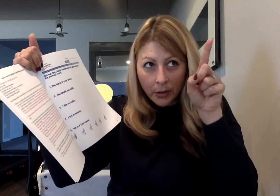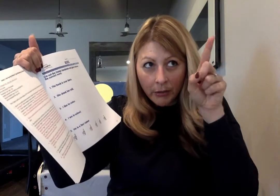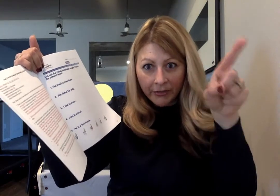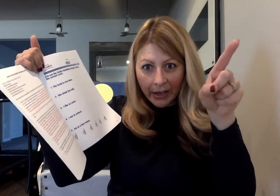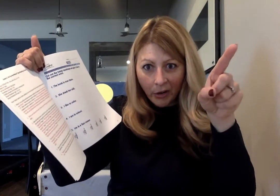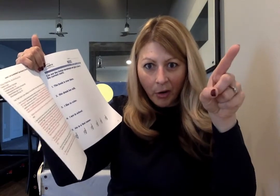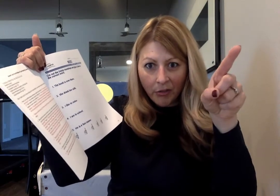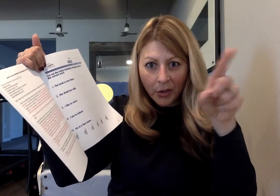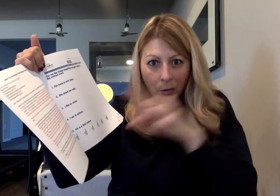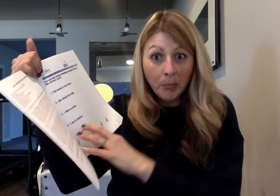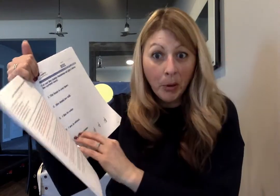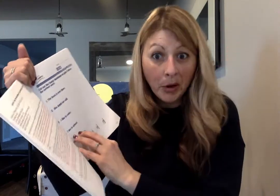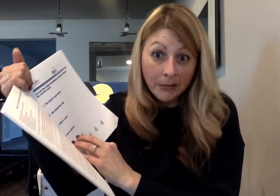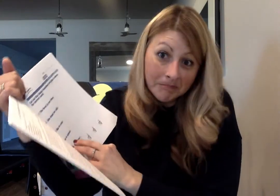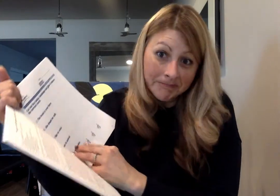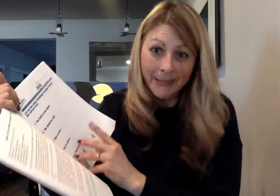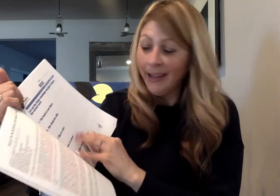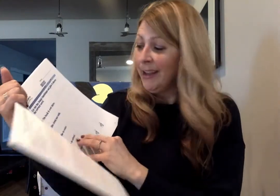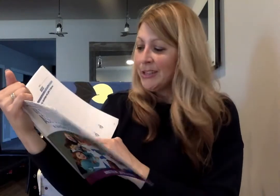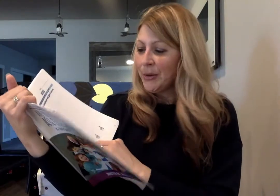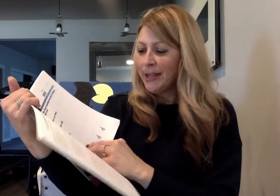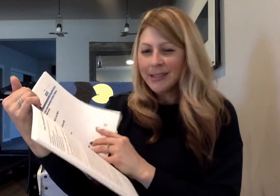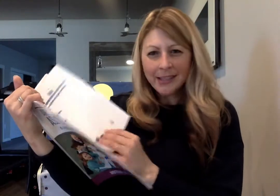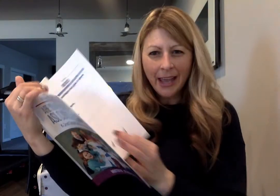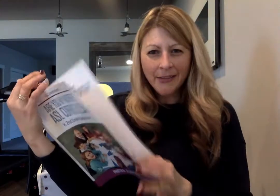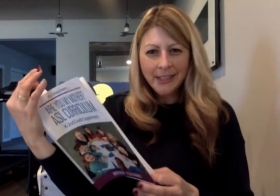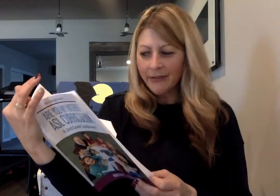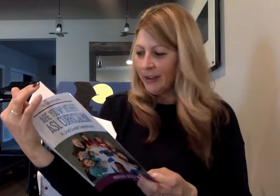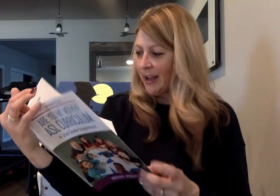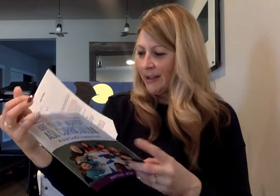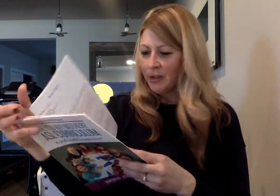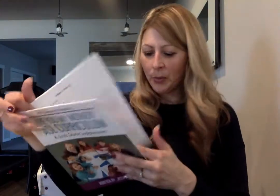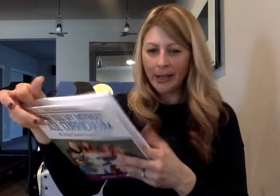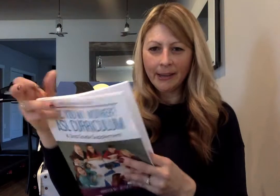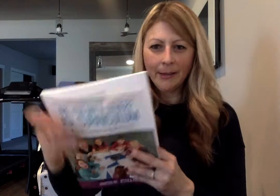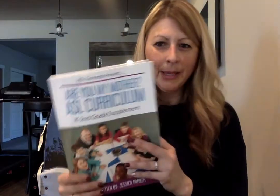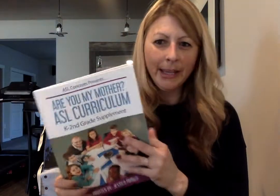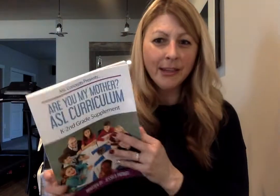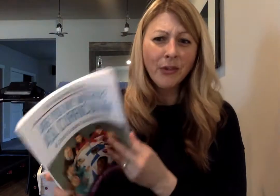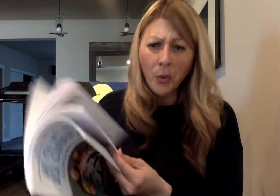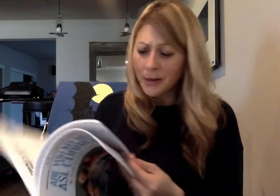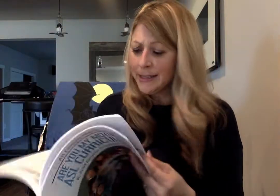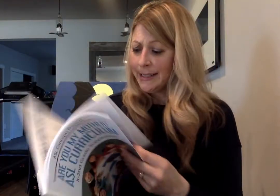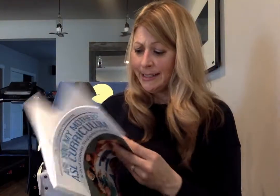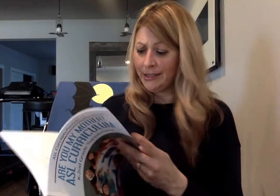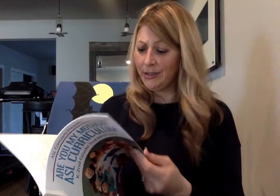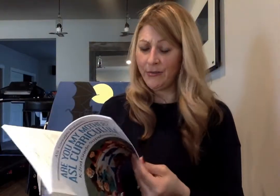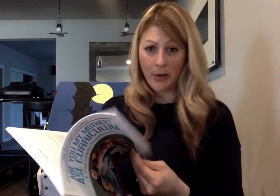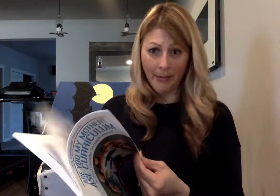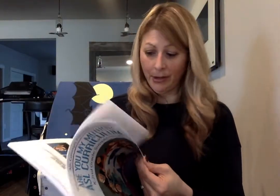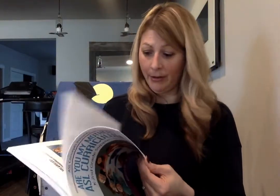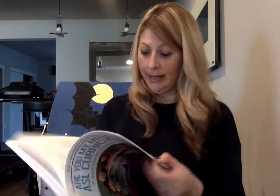little finger over the word book. So this is kind of a different kind of curriculum because, of course, it teaches vocabulary. It's